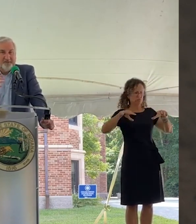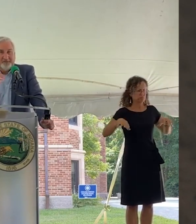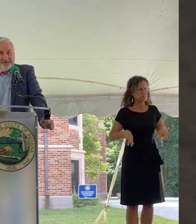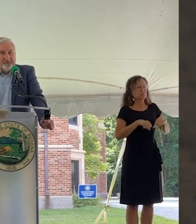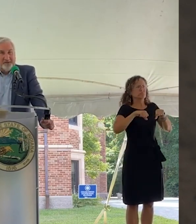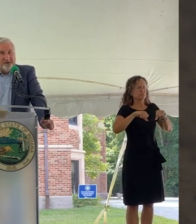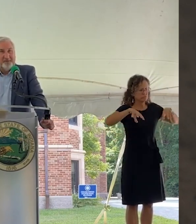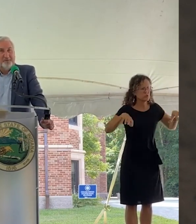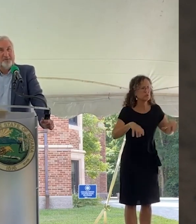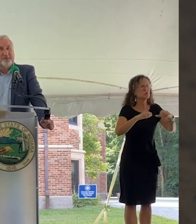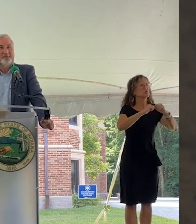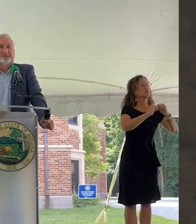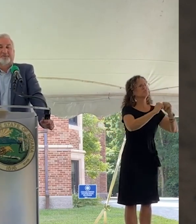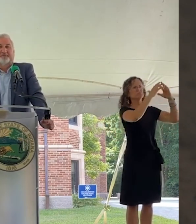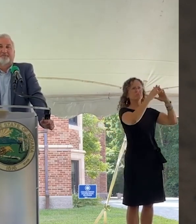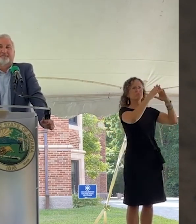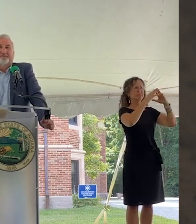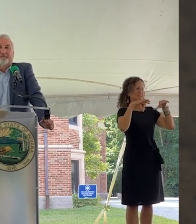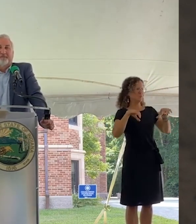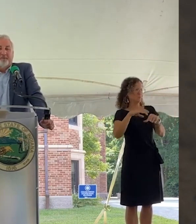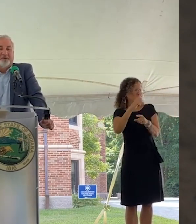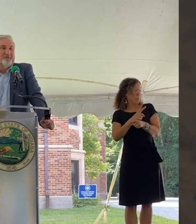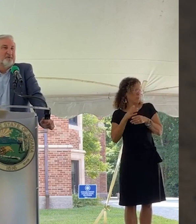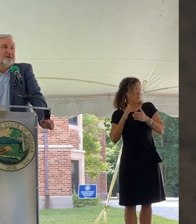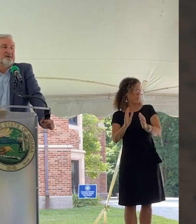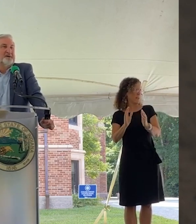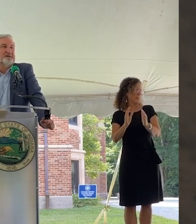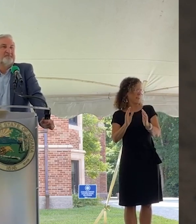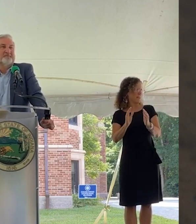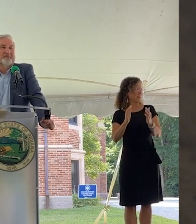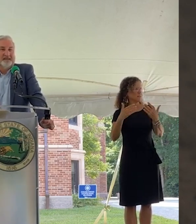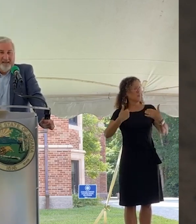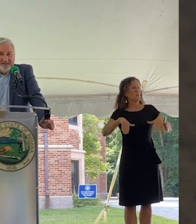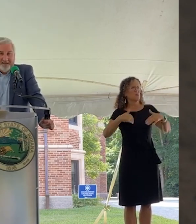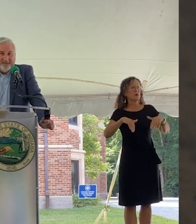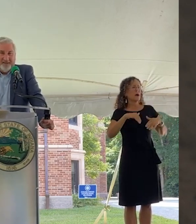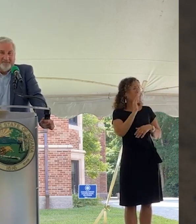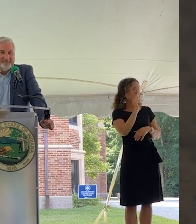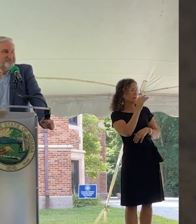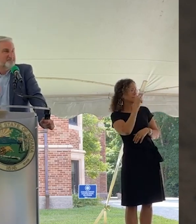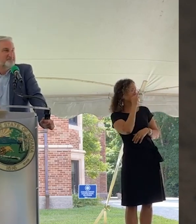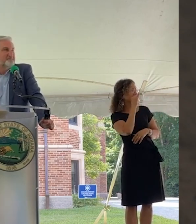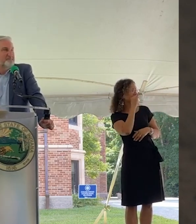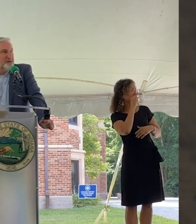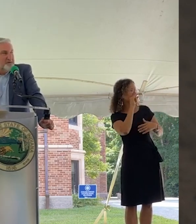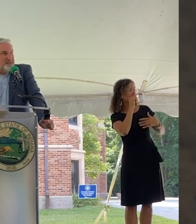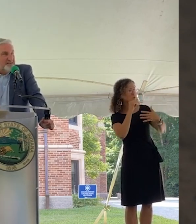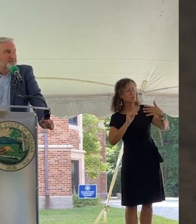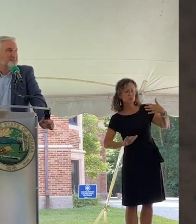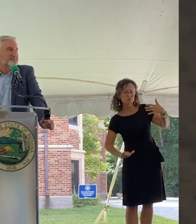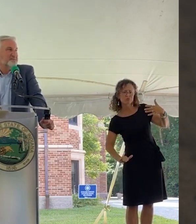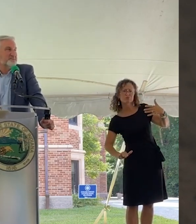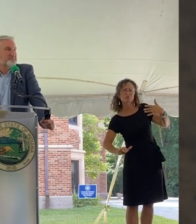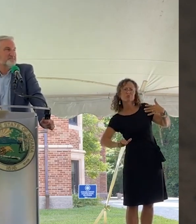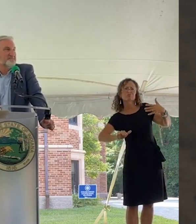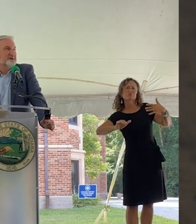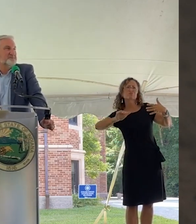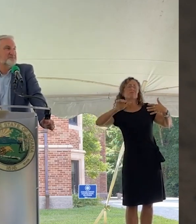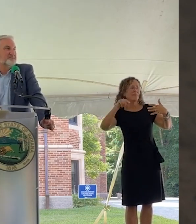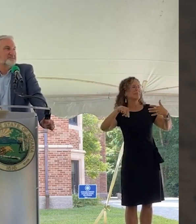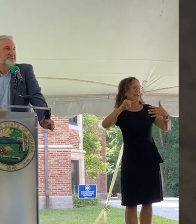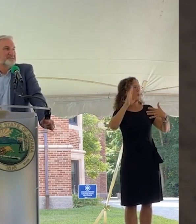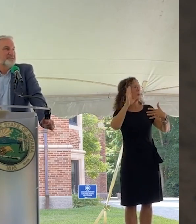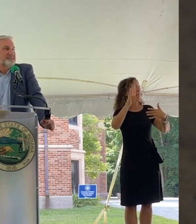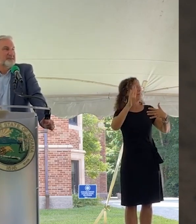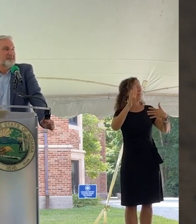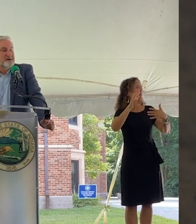our kiddos that are coming through, working their way up, can get their ticket to success